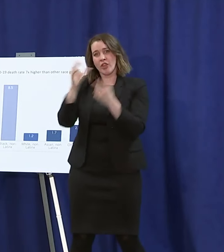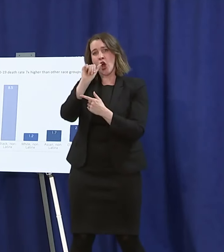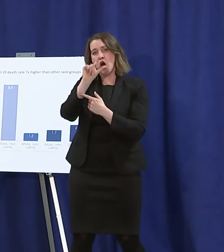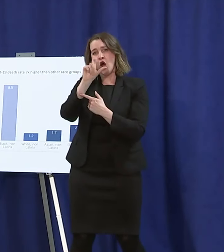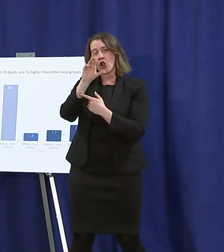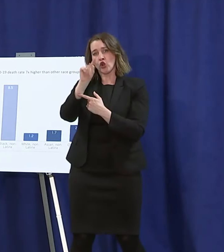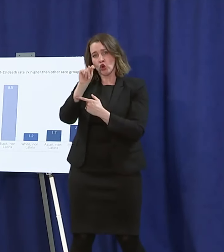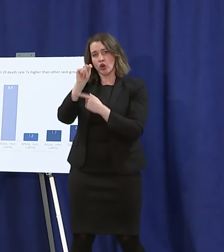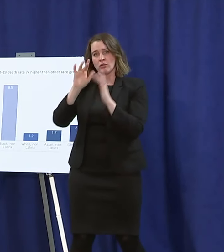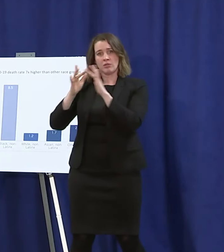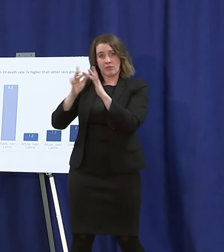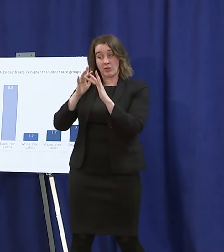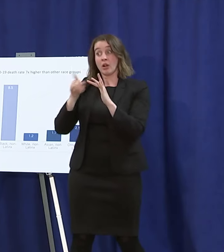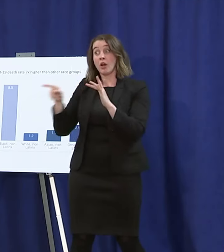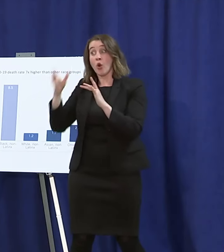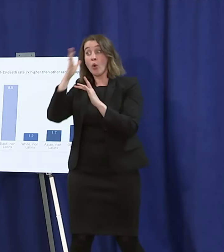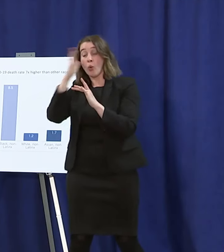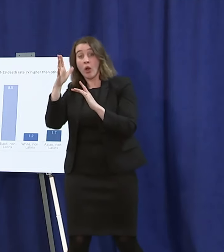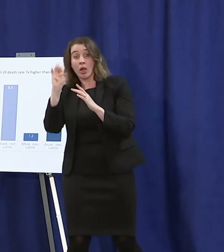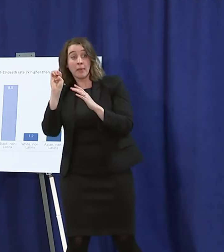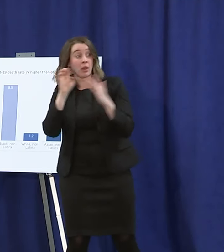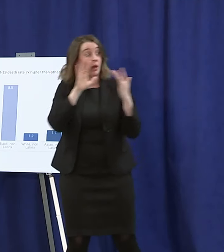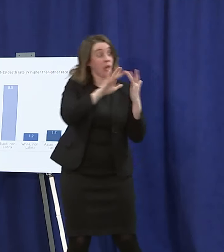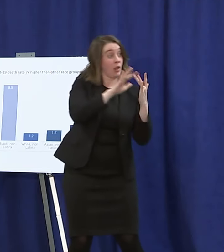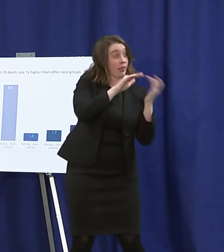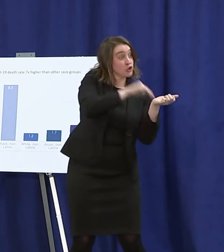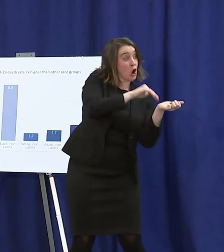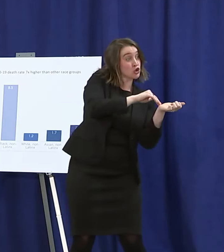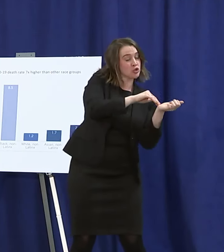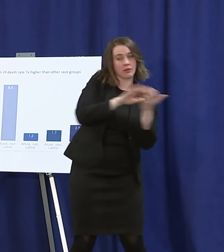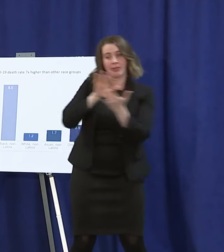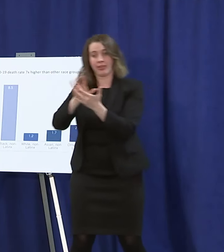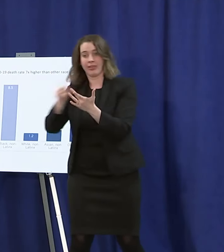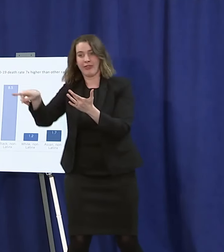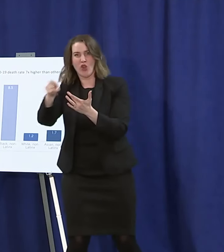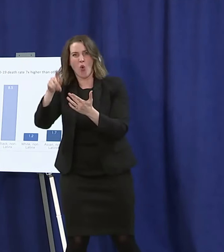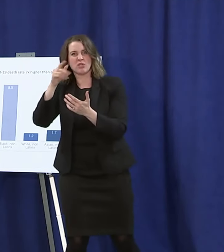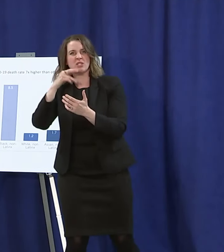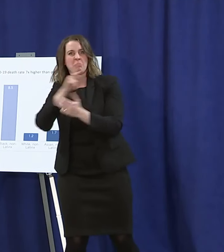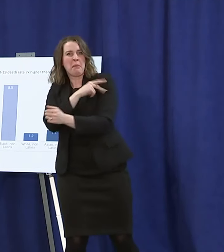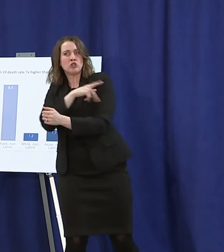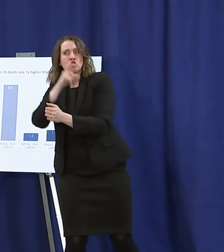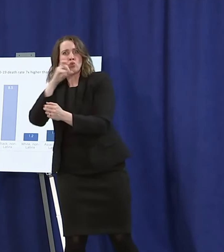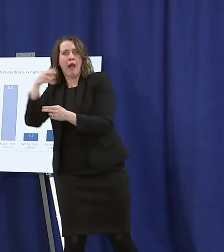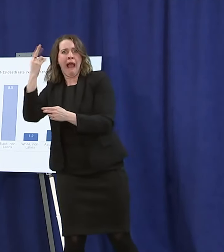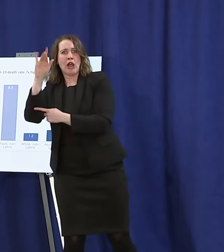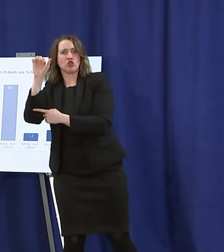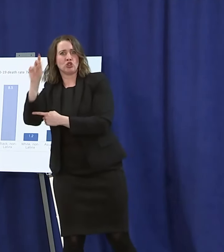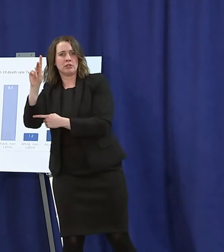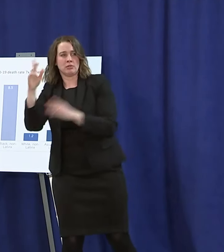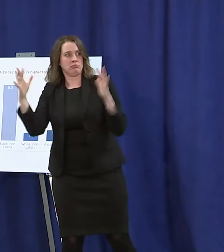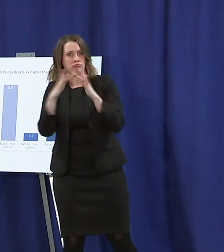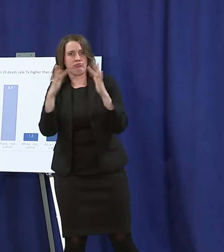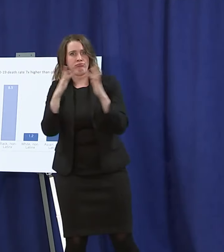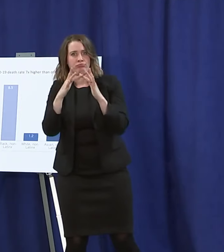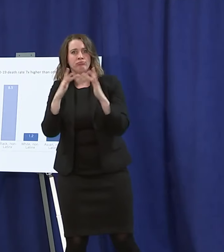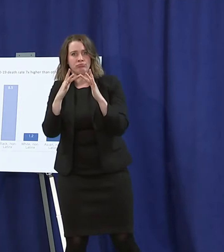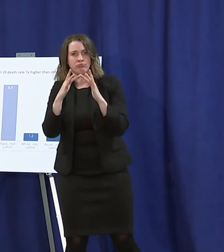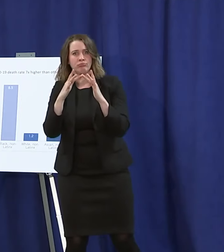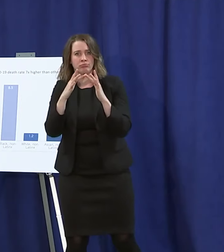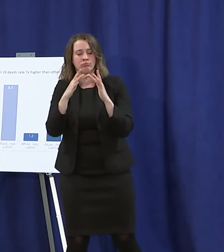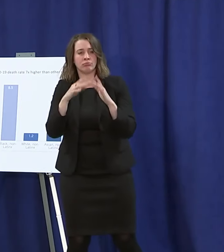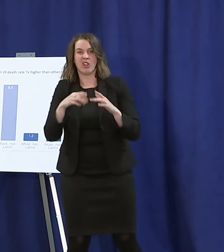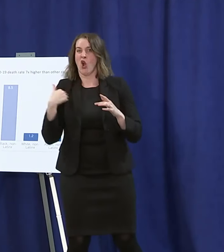targeted communication between doctors and high-risk patients. This is an existing communication network for healthcare providers. We